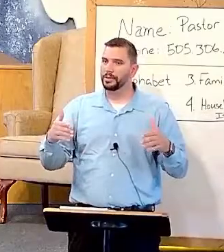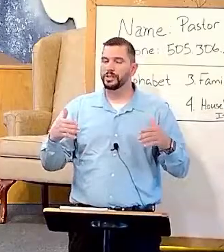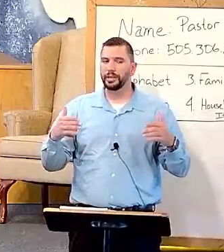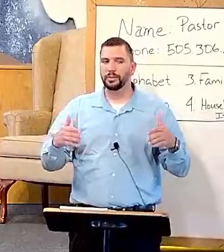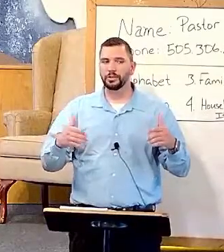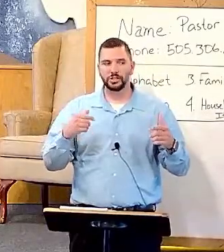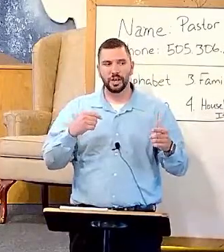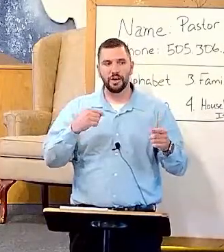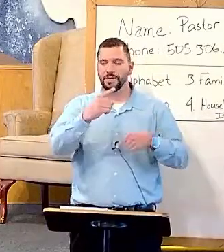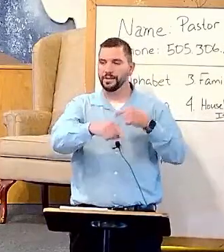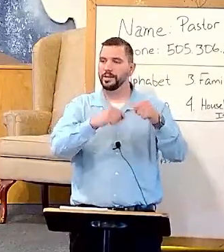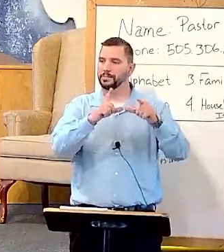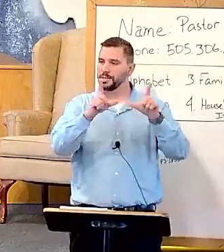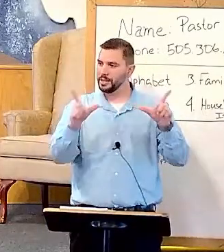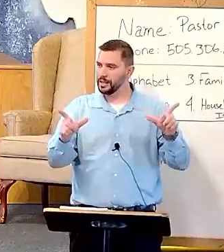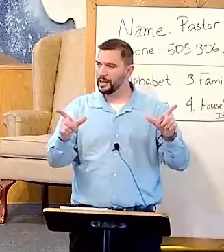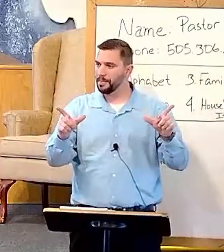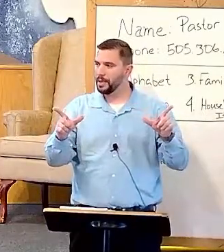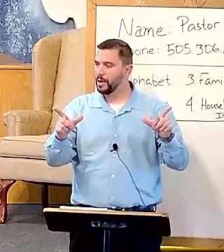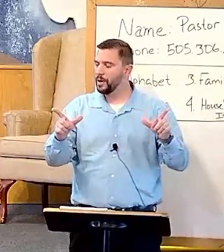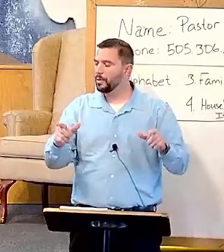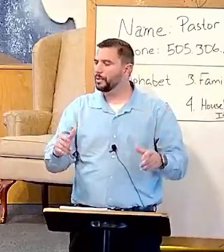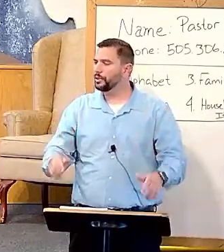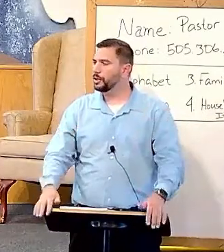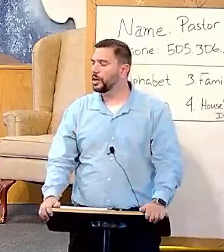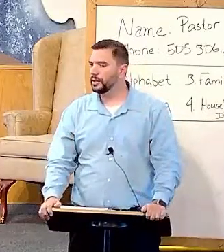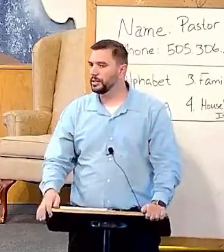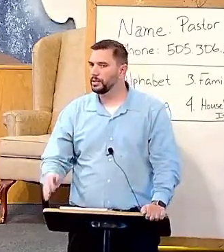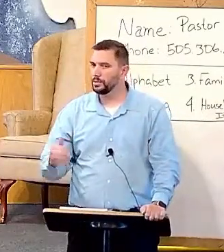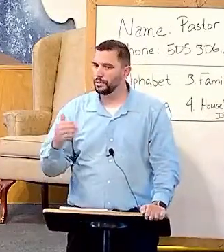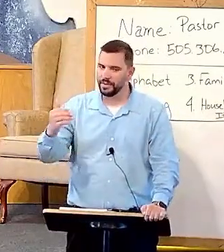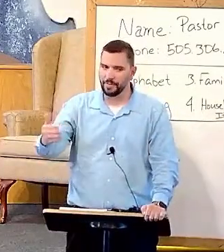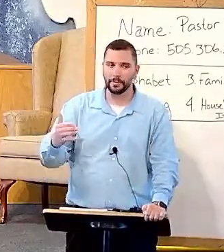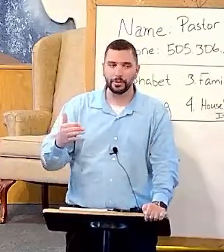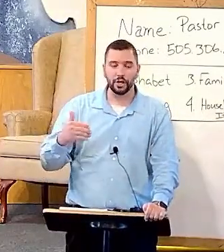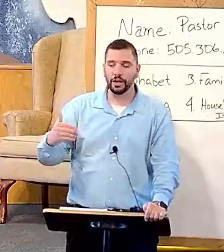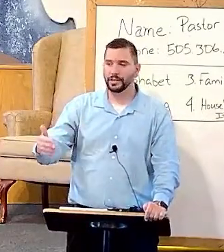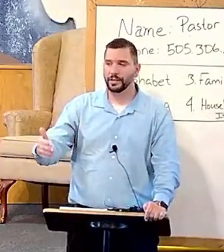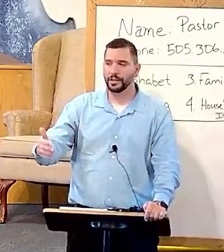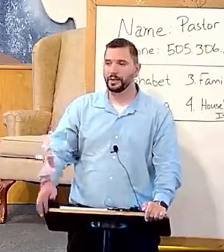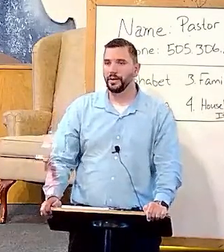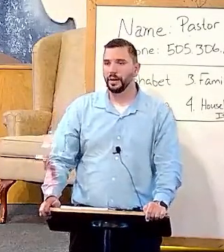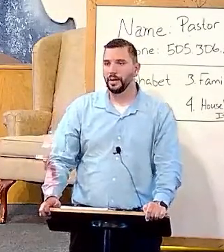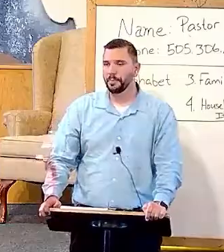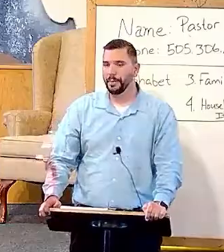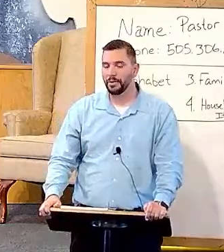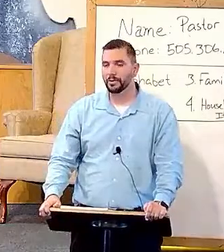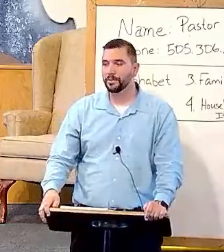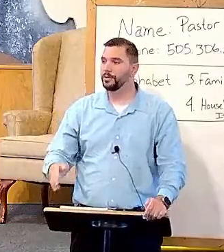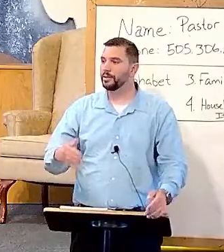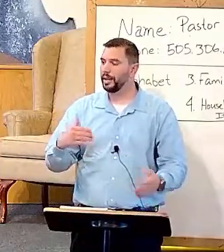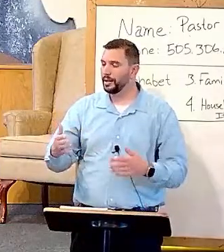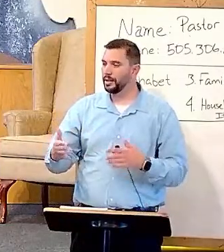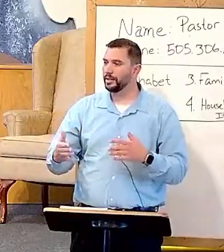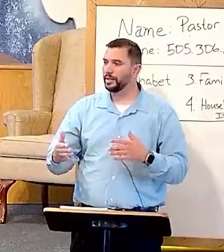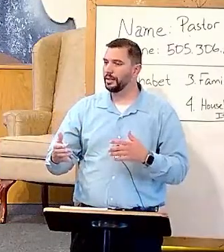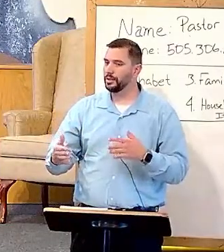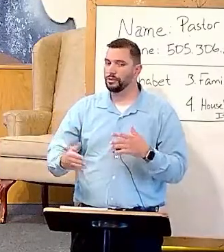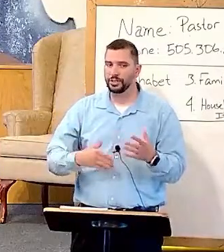language itself, oftentimes it's like that. But when deaf people are talking, about communicating and using